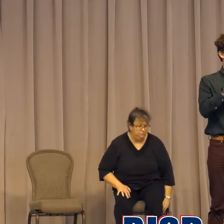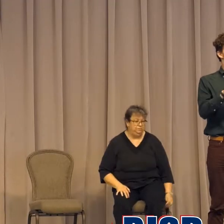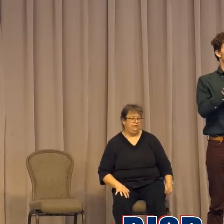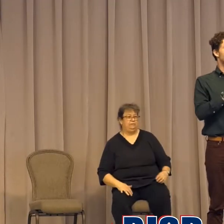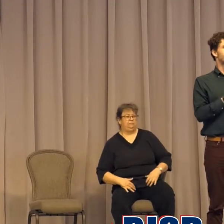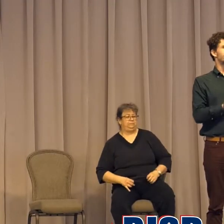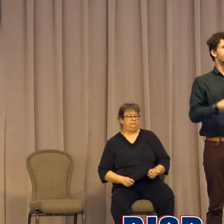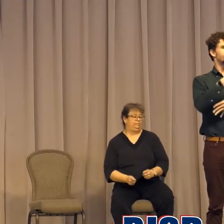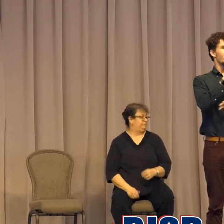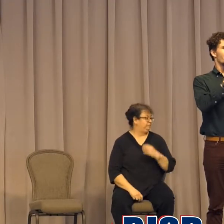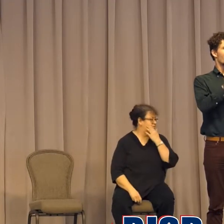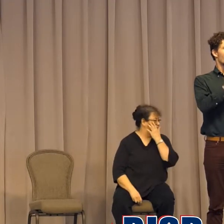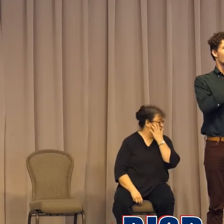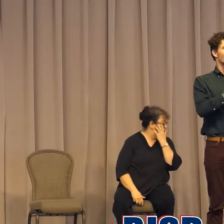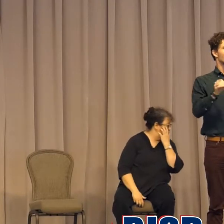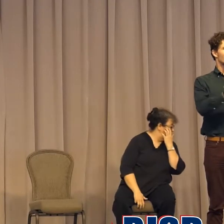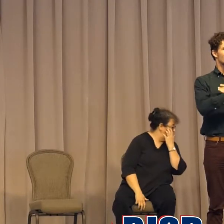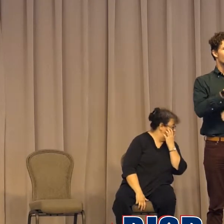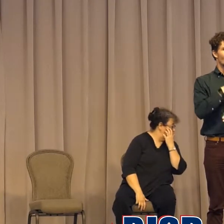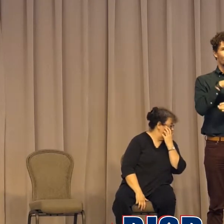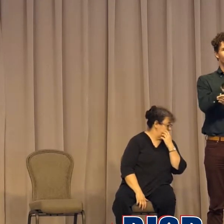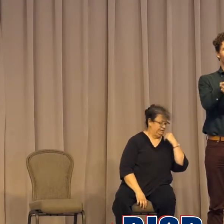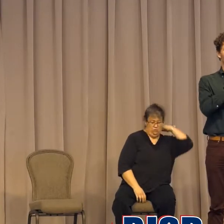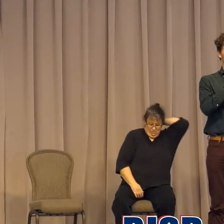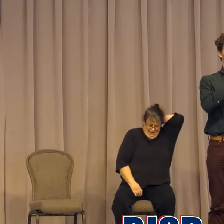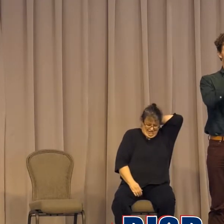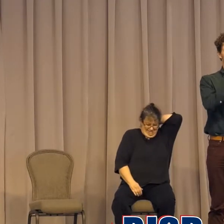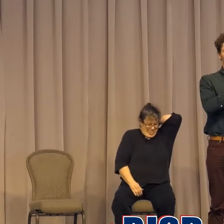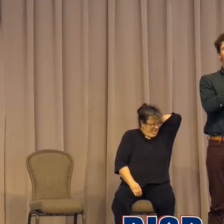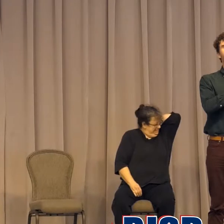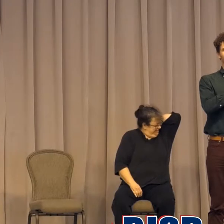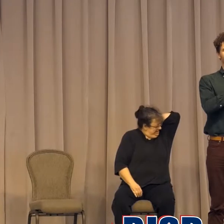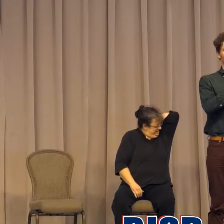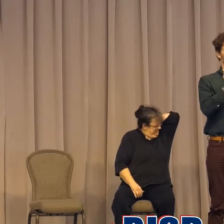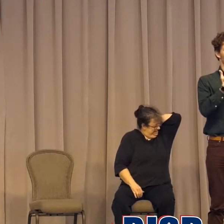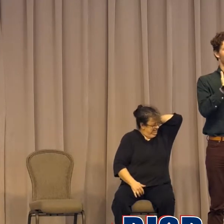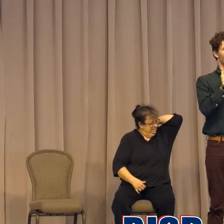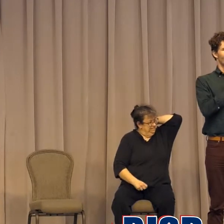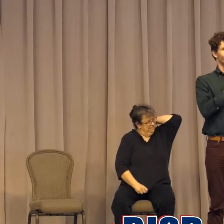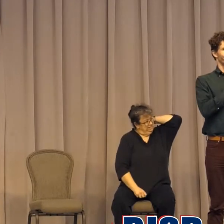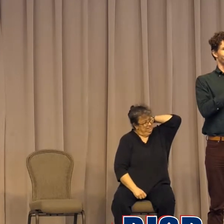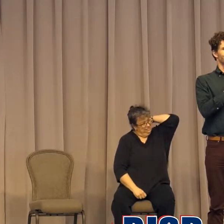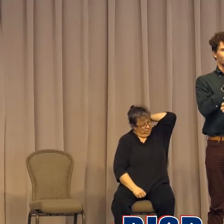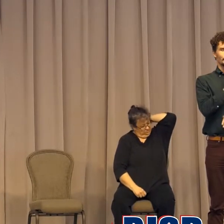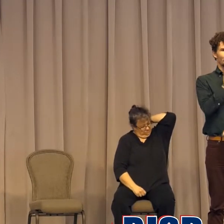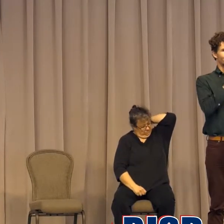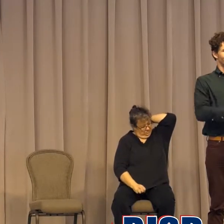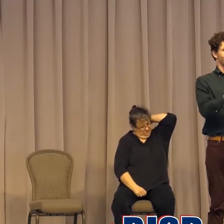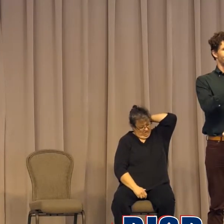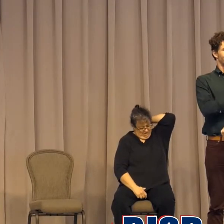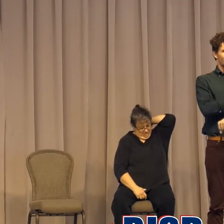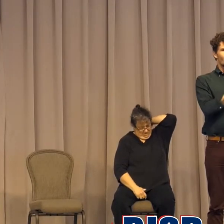Officer, Rebecca Kelly, on this part of the bill. We are in a much better place to continue to